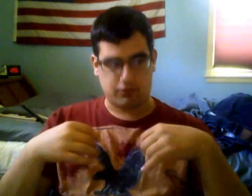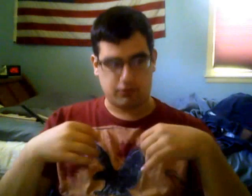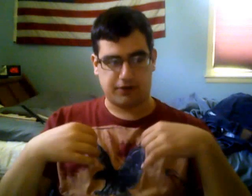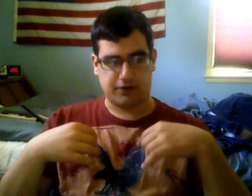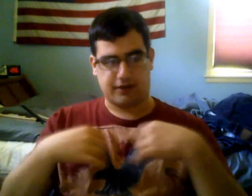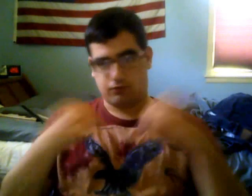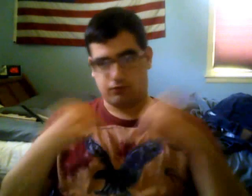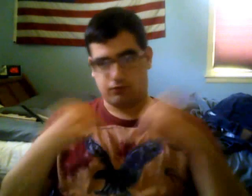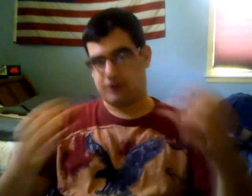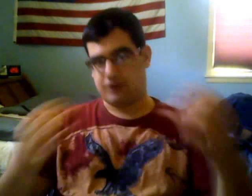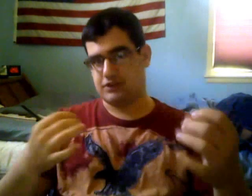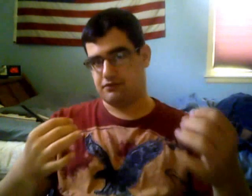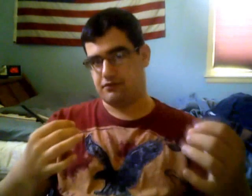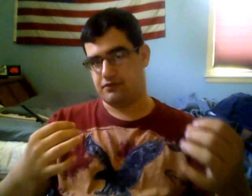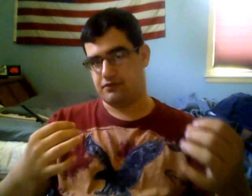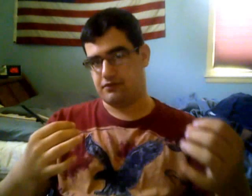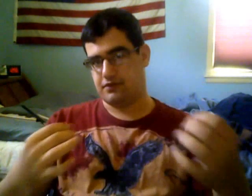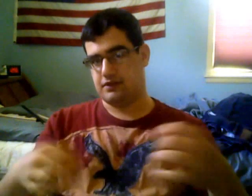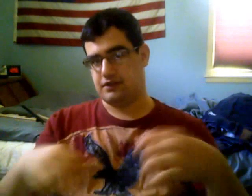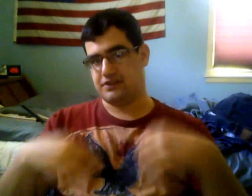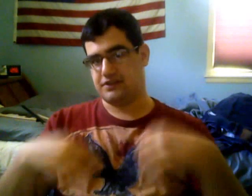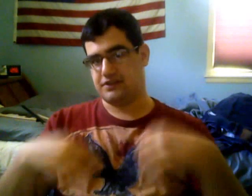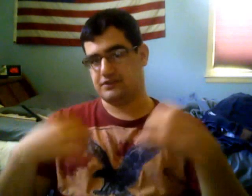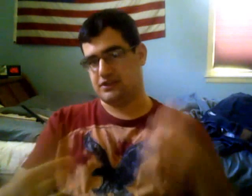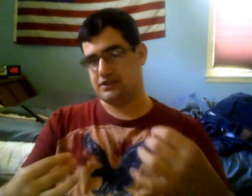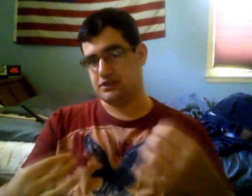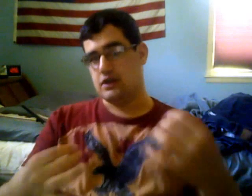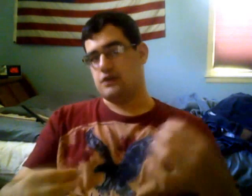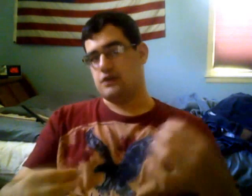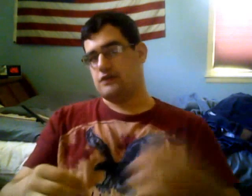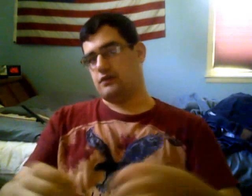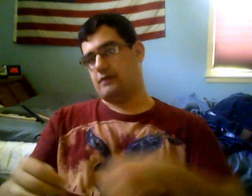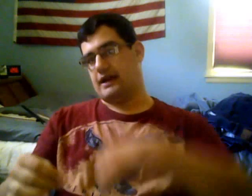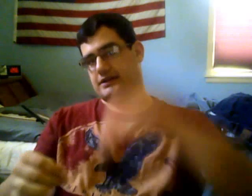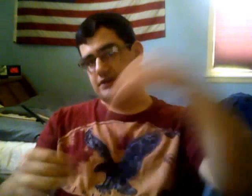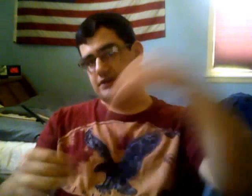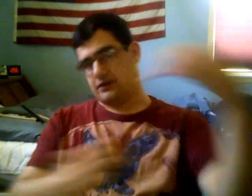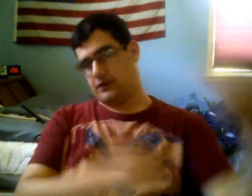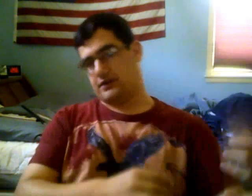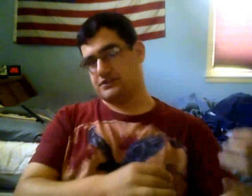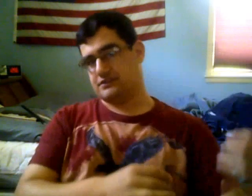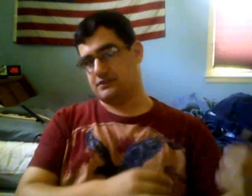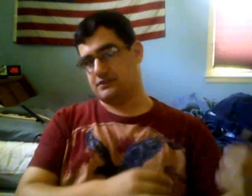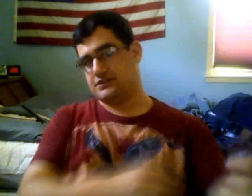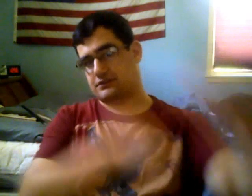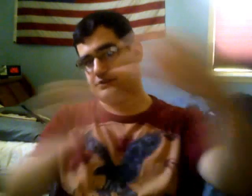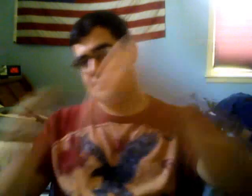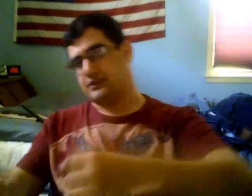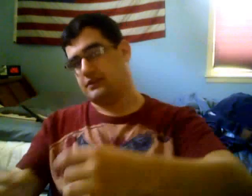get into the actual race of the 1976 election, you have to look back into the early 1970s to understand the